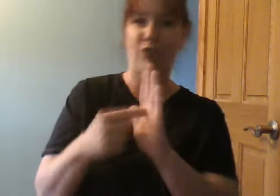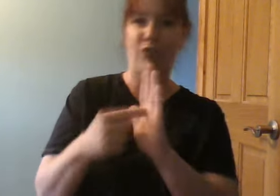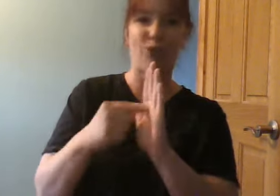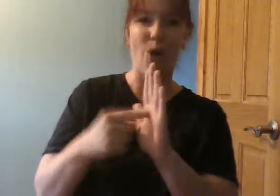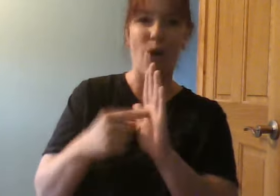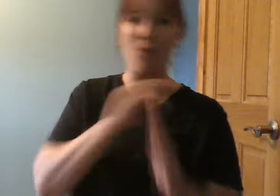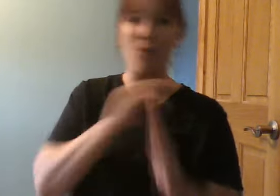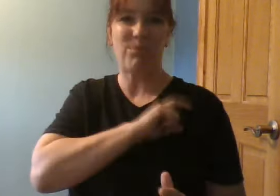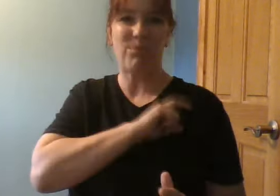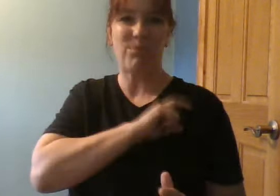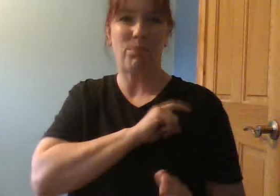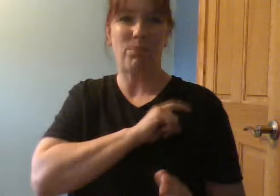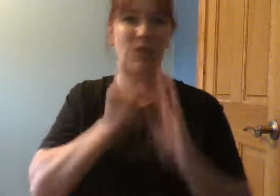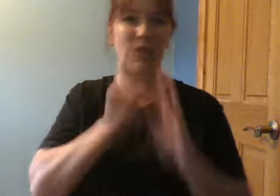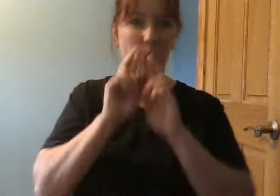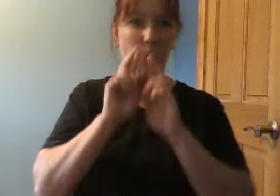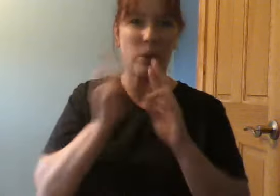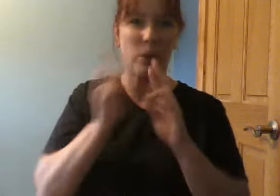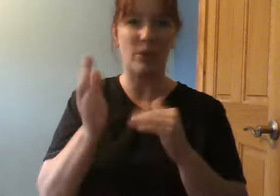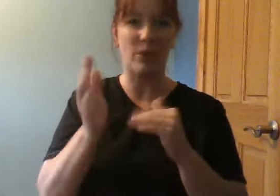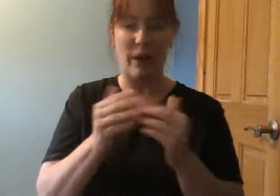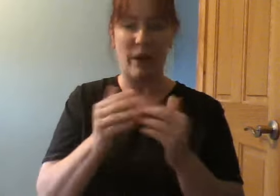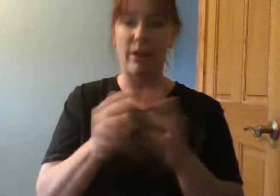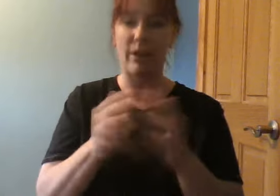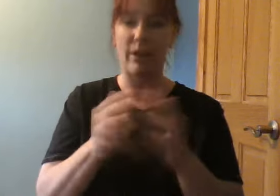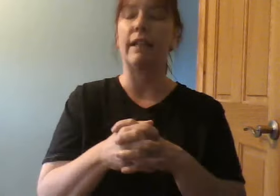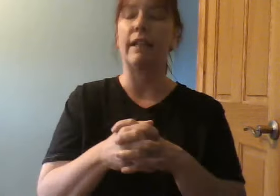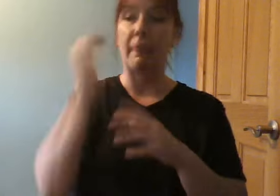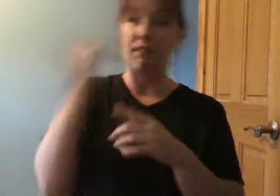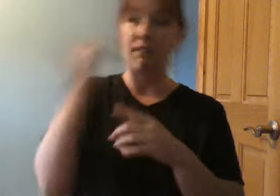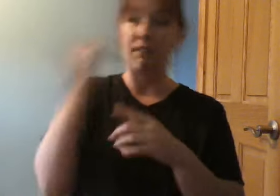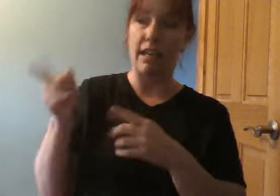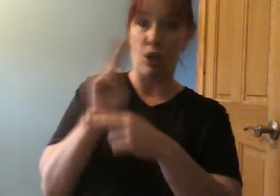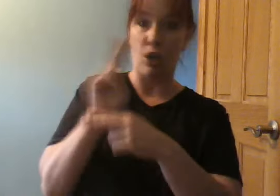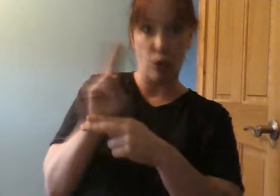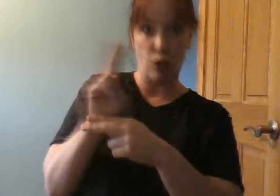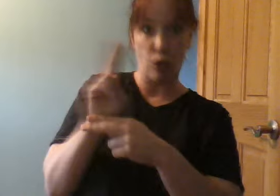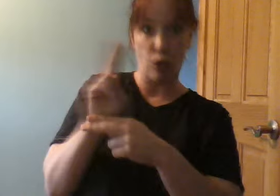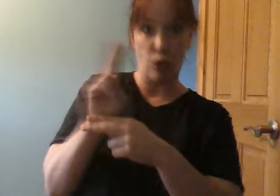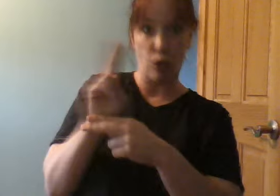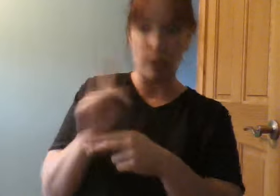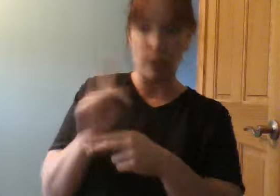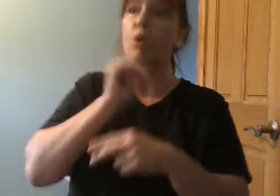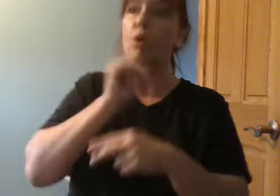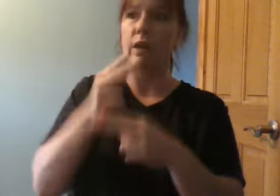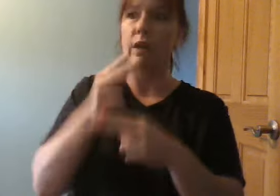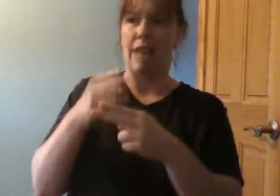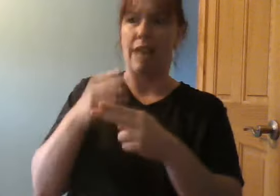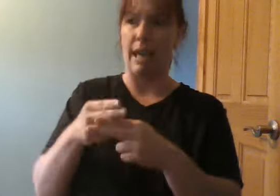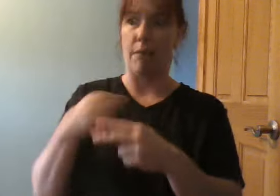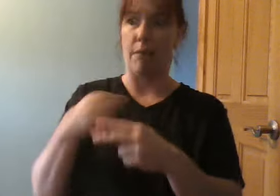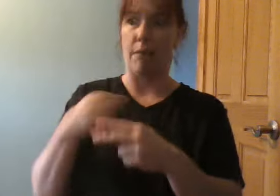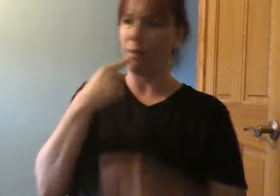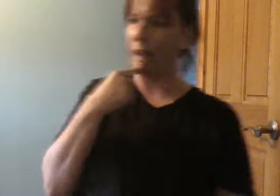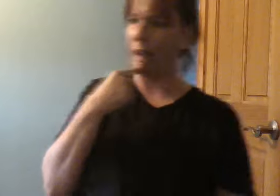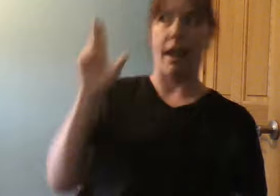But of course, if anybody in the chat room asks for his real name, I'd say no. You can't give them your real name, because what happens if they turn out to be perverts and